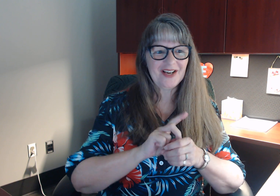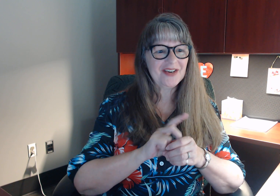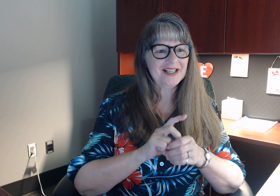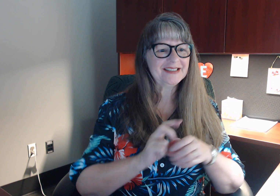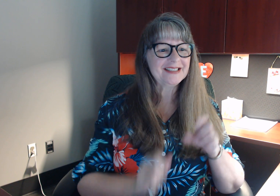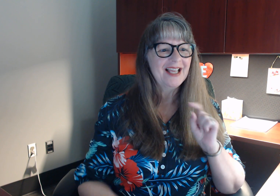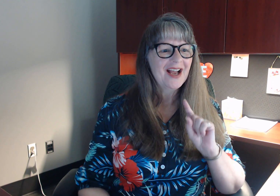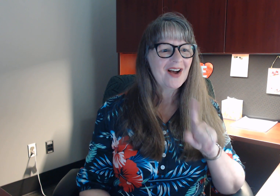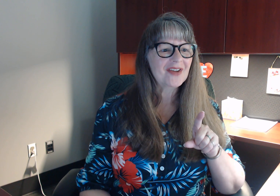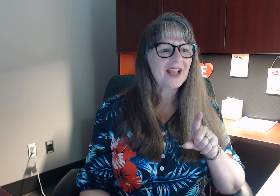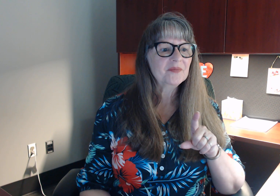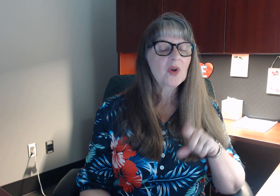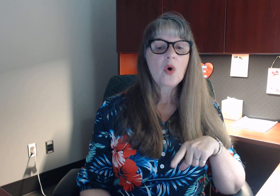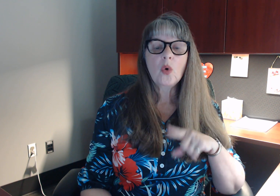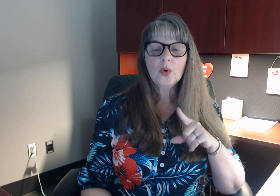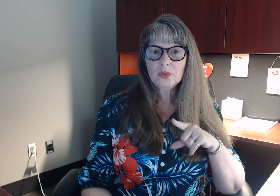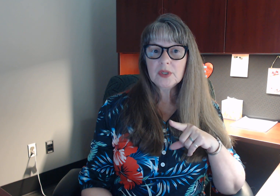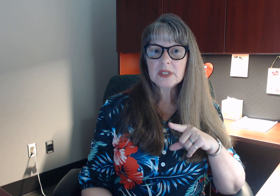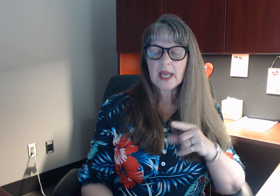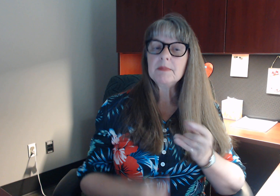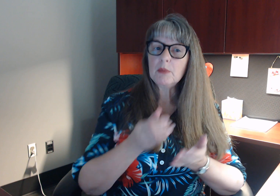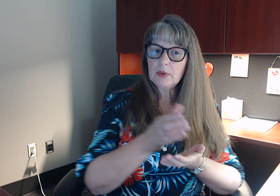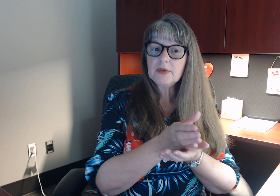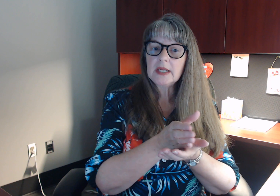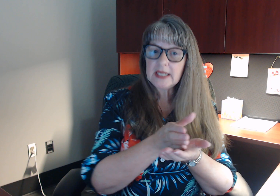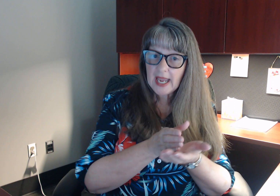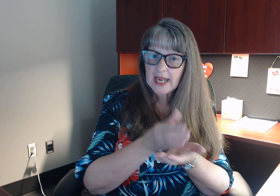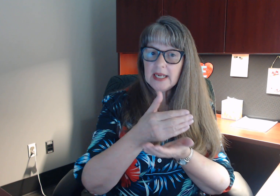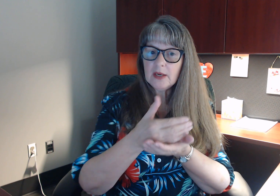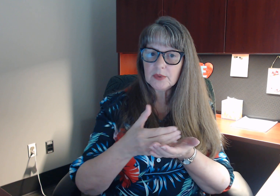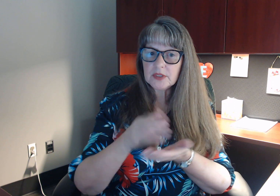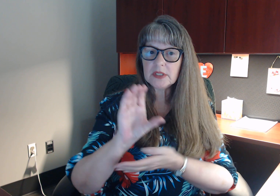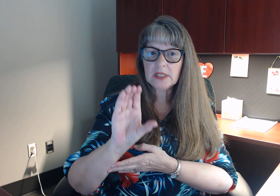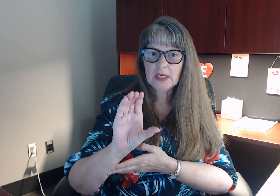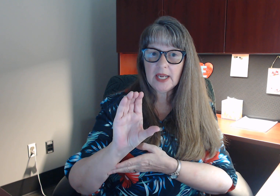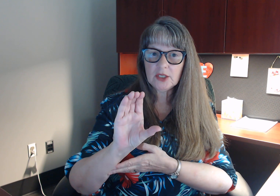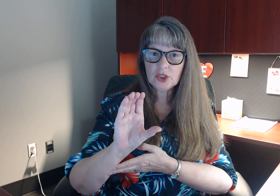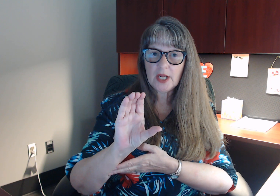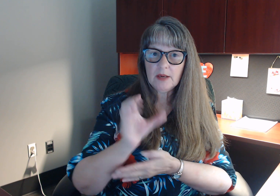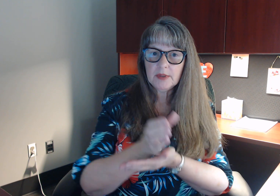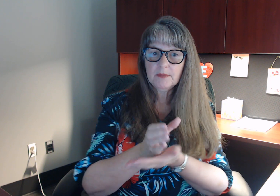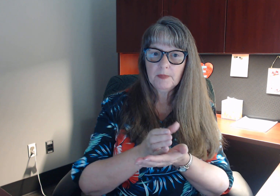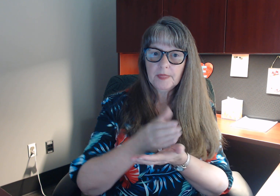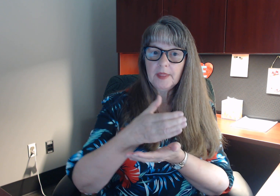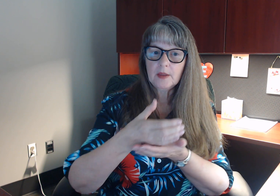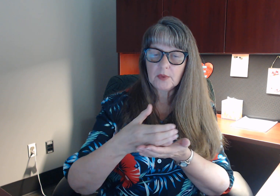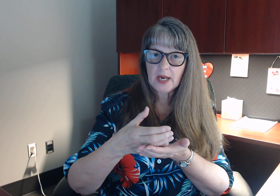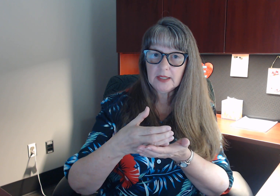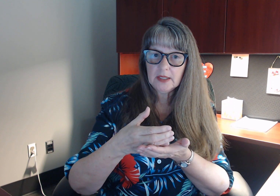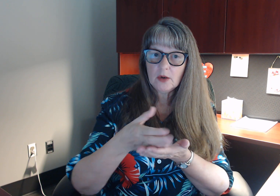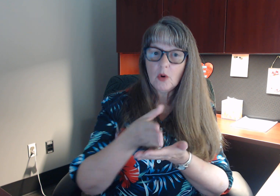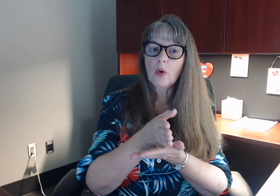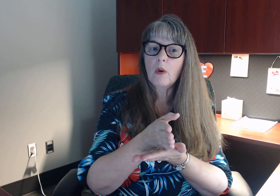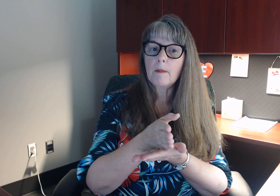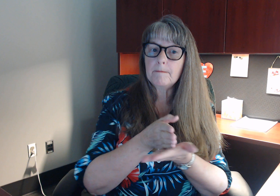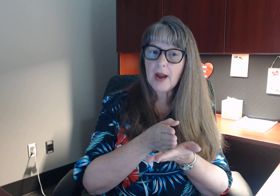donuts. Okay. Or you could say, remember we've done cake with a C hand shape, that we're cutting it, or pie